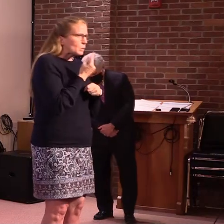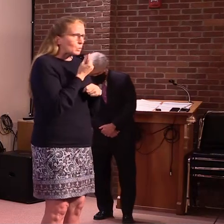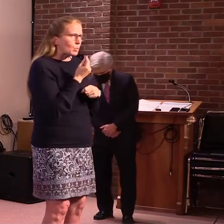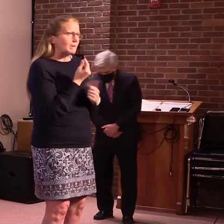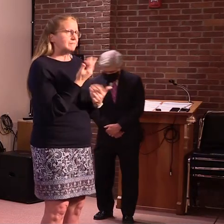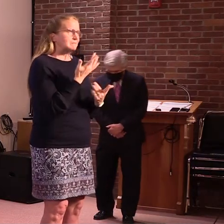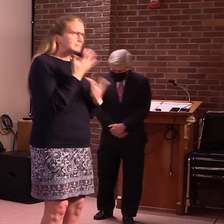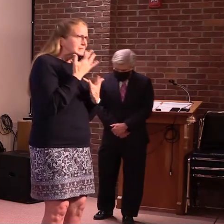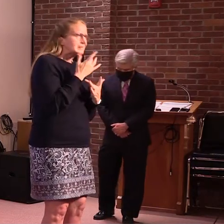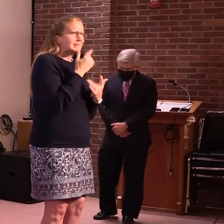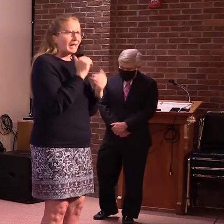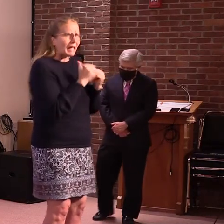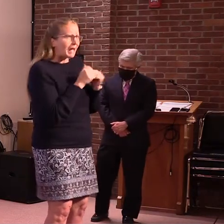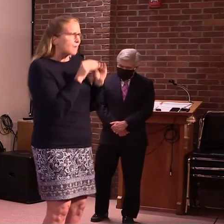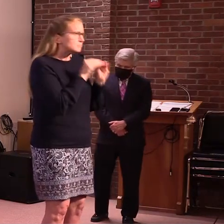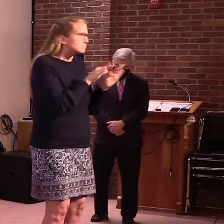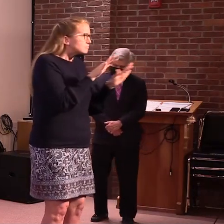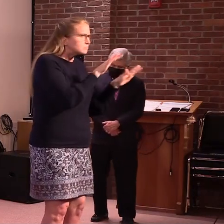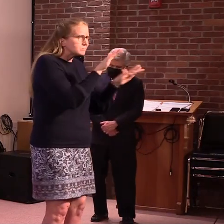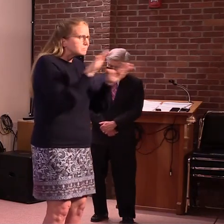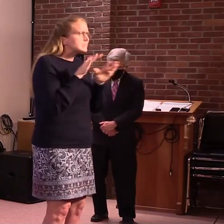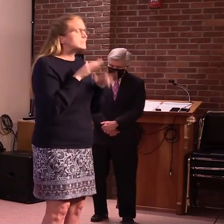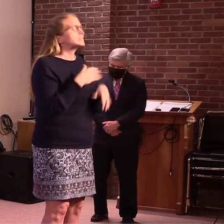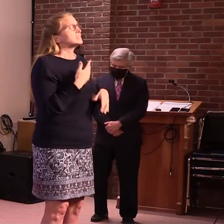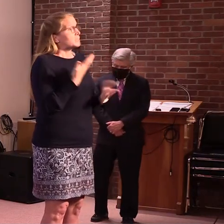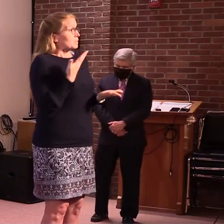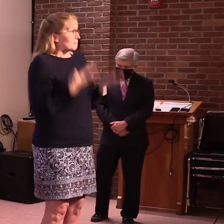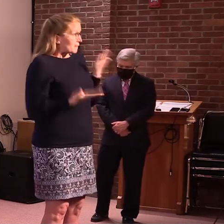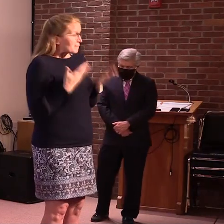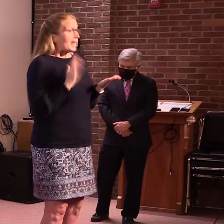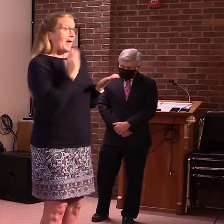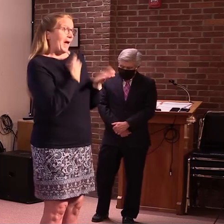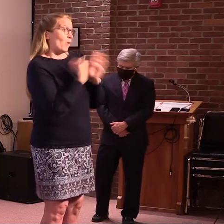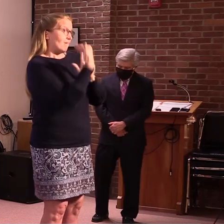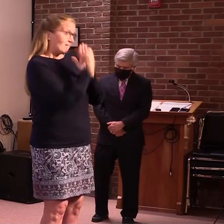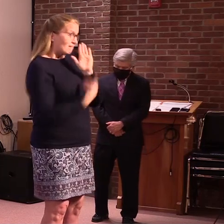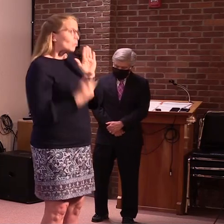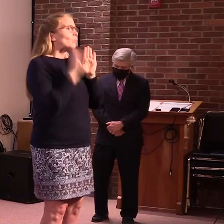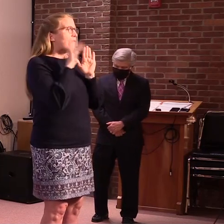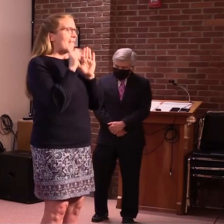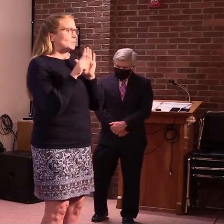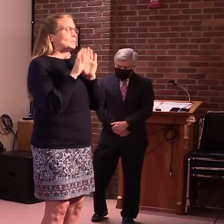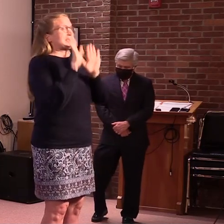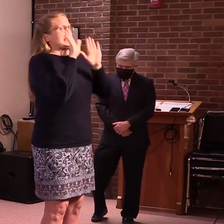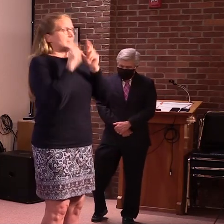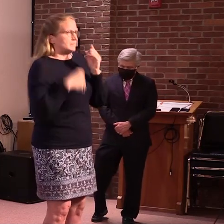it's evolving, it's likely we'll have to change, amend, or add to this guidance in the coming months.